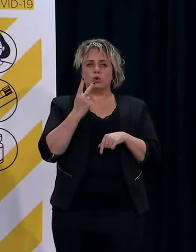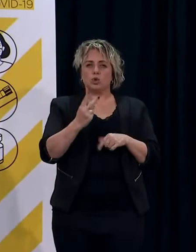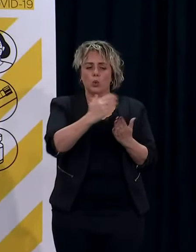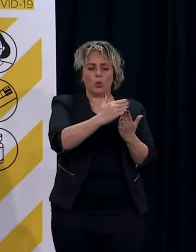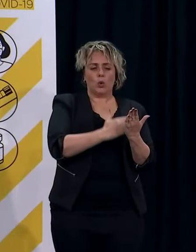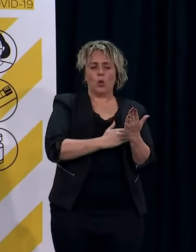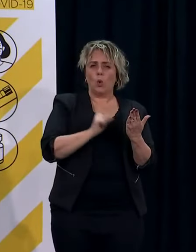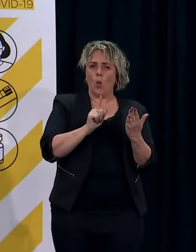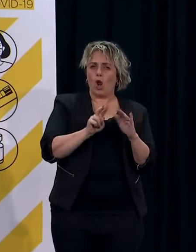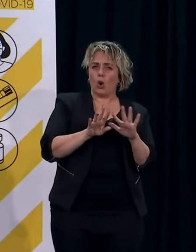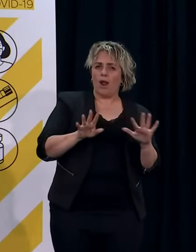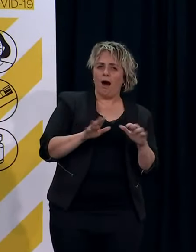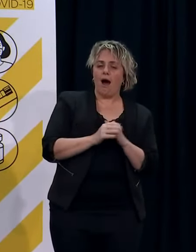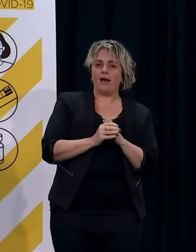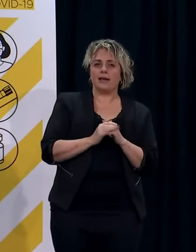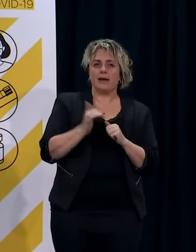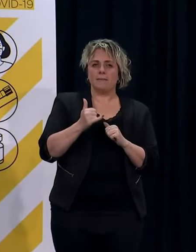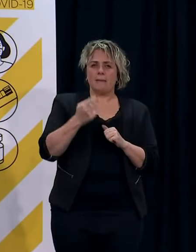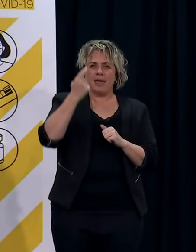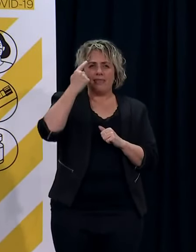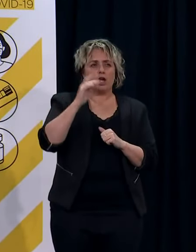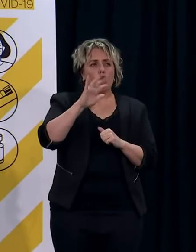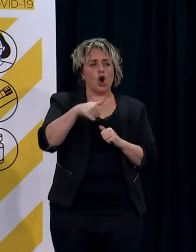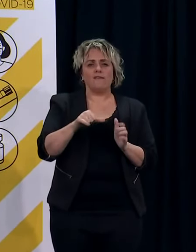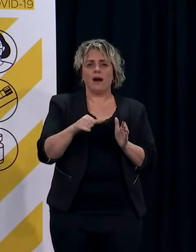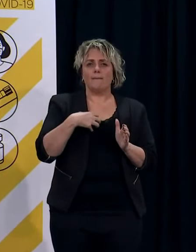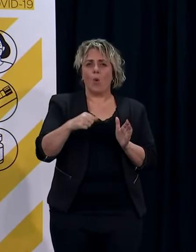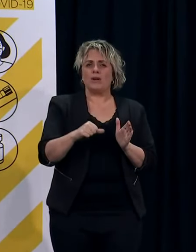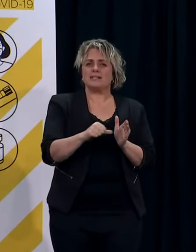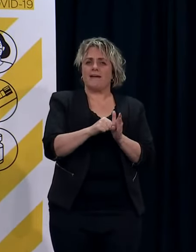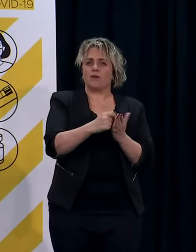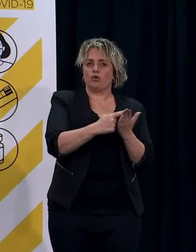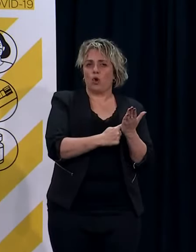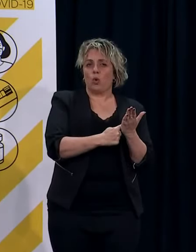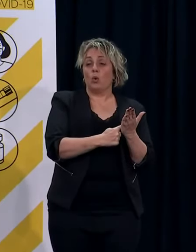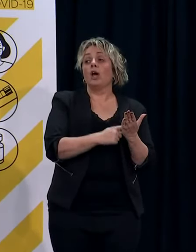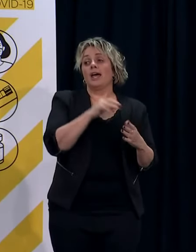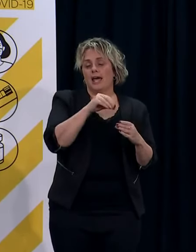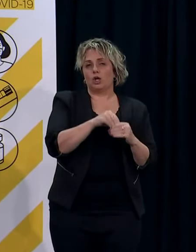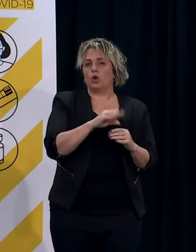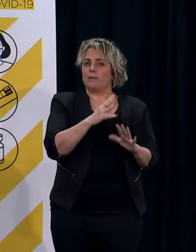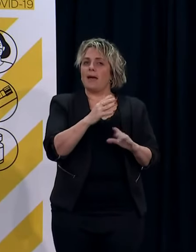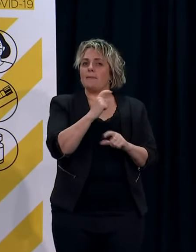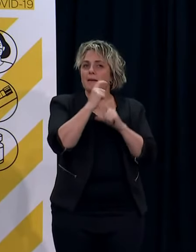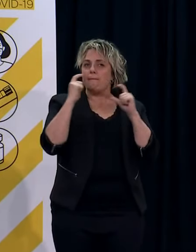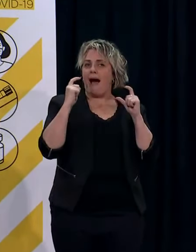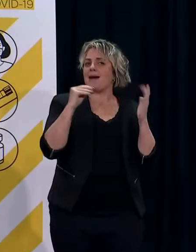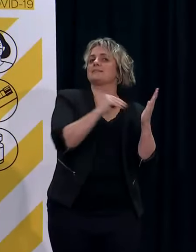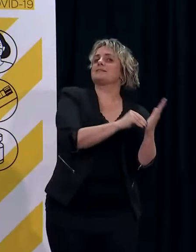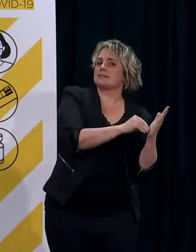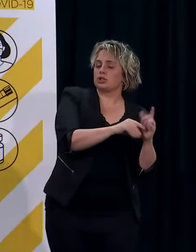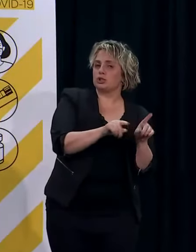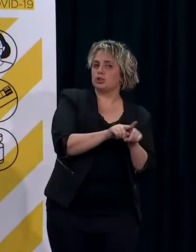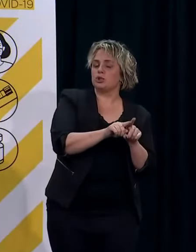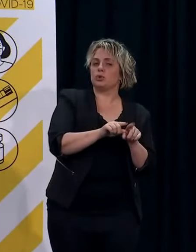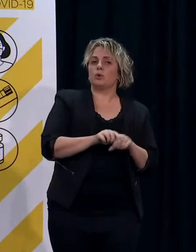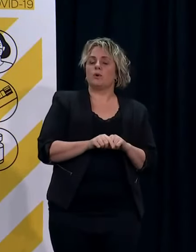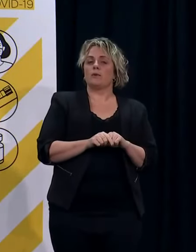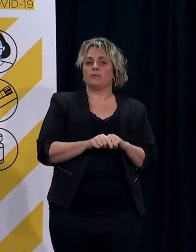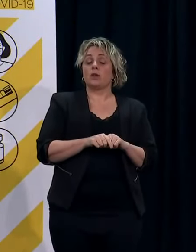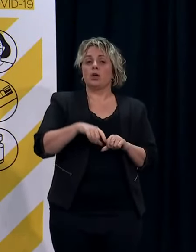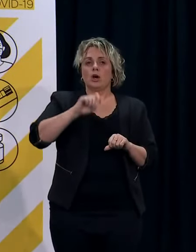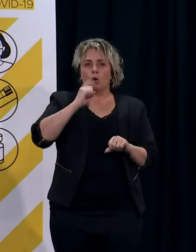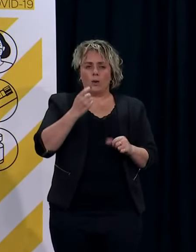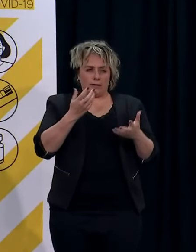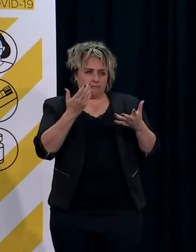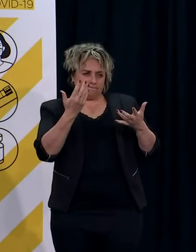at how those may need to be strengthened, including mask use. They will, of course, look at mask use in children